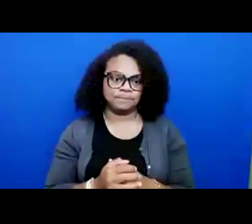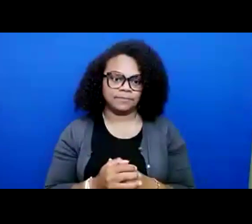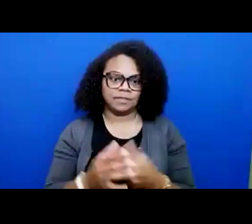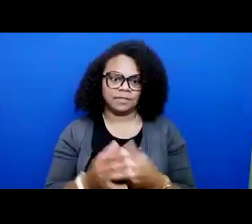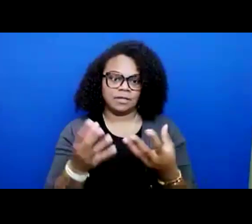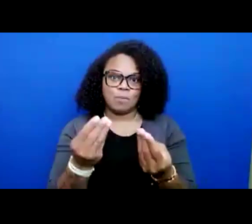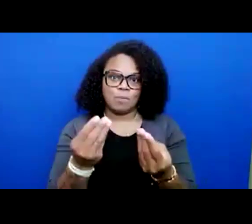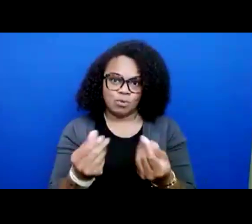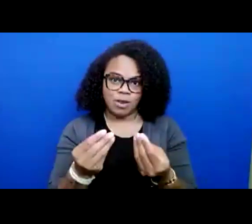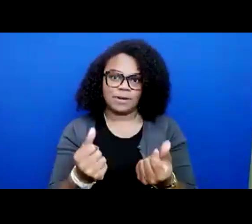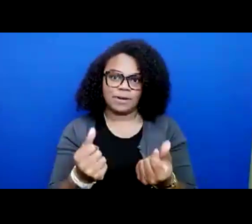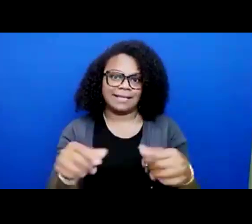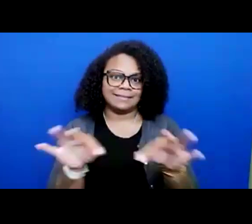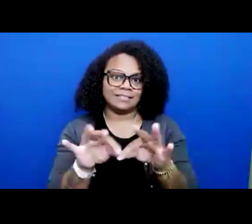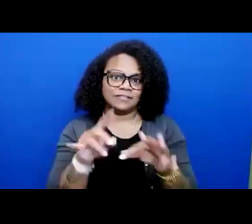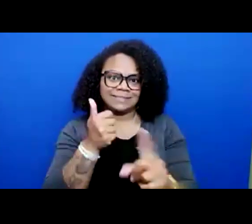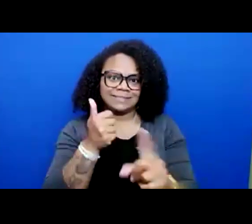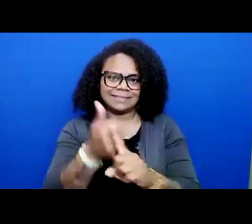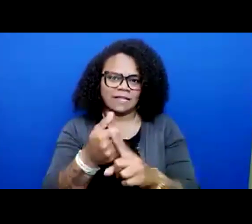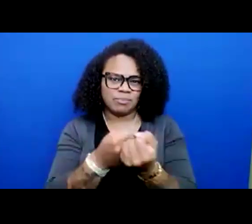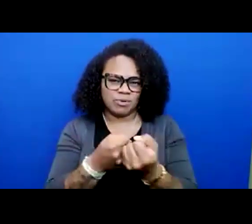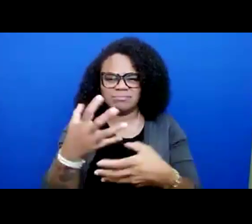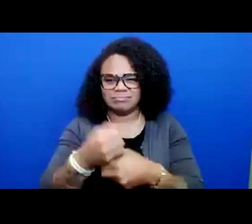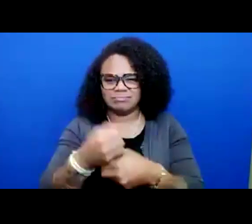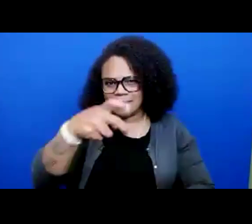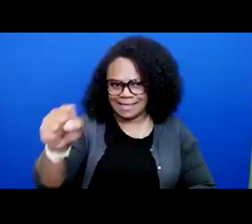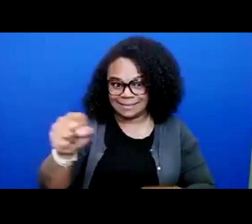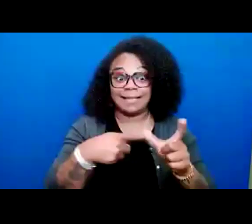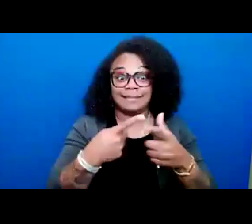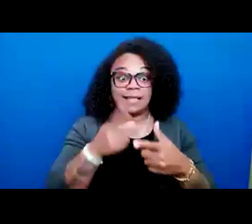essential to self-support, and then I'll do a quick recap and pass it over to Taliba.